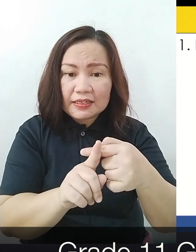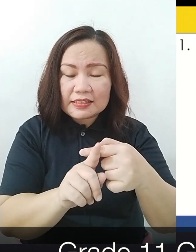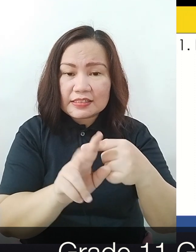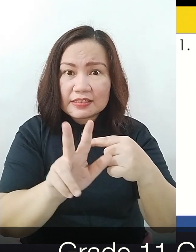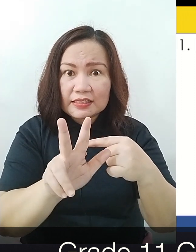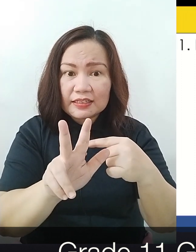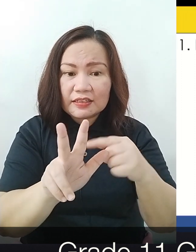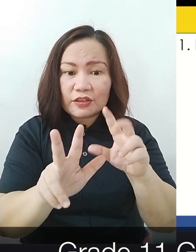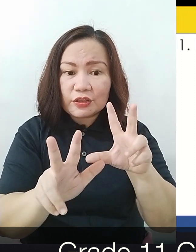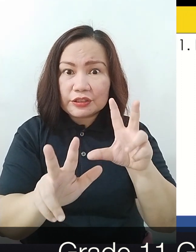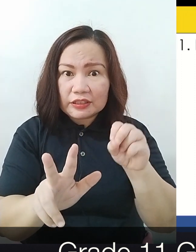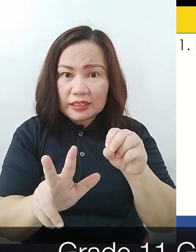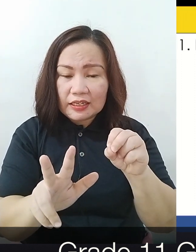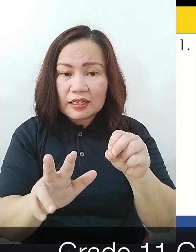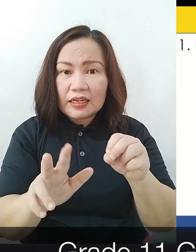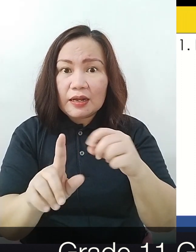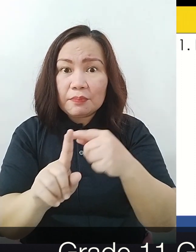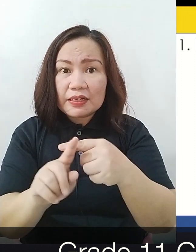So what is the answer?